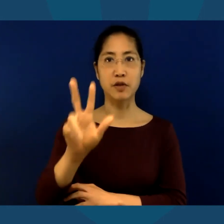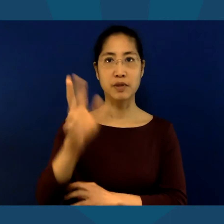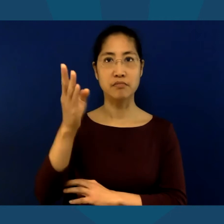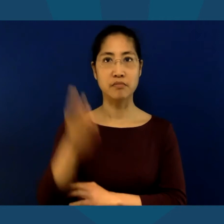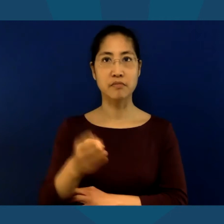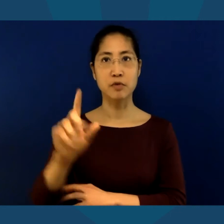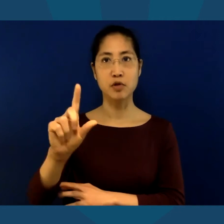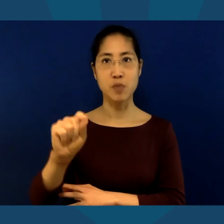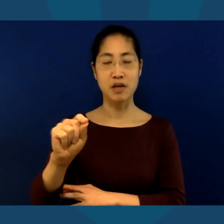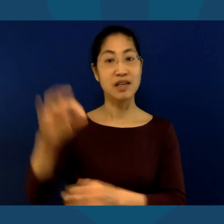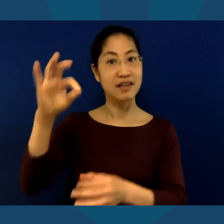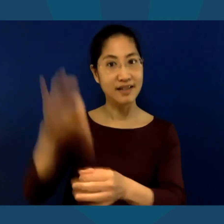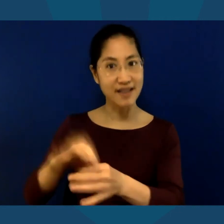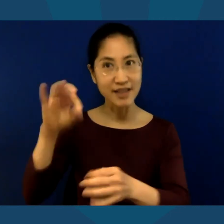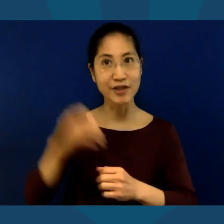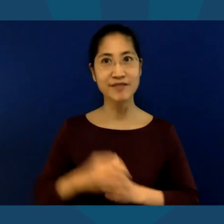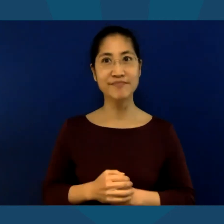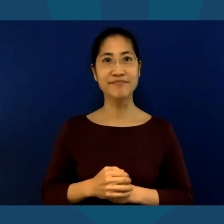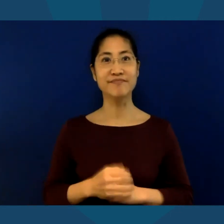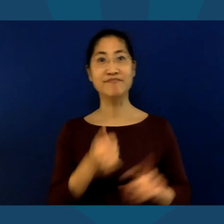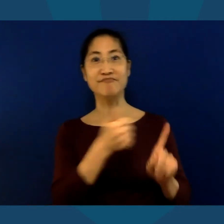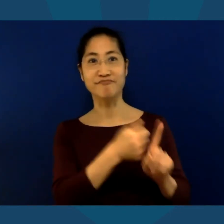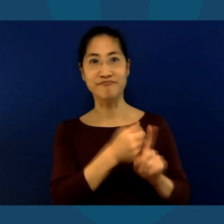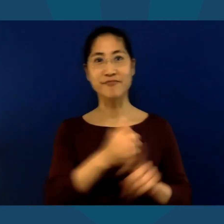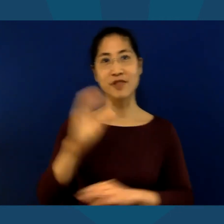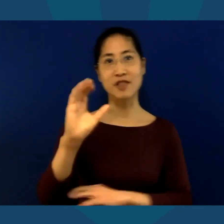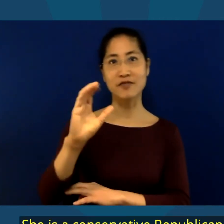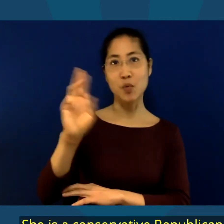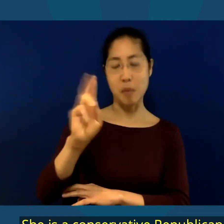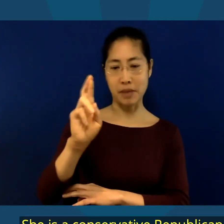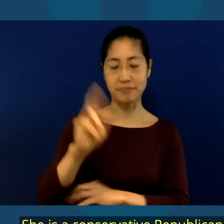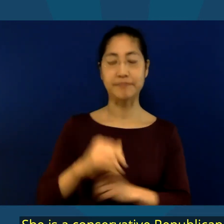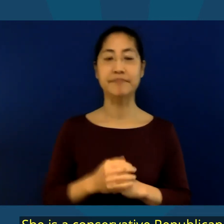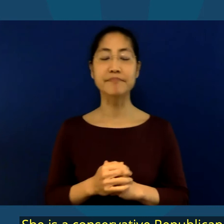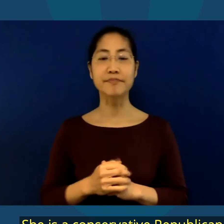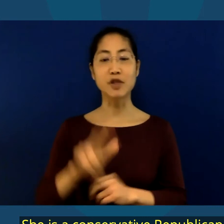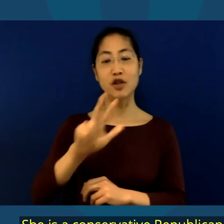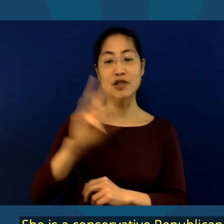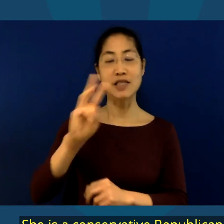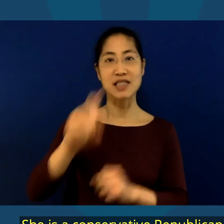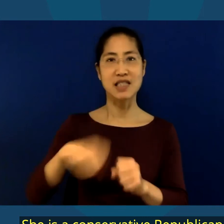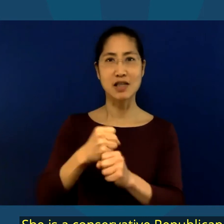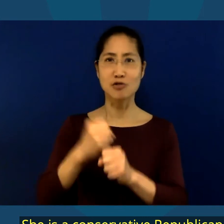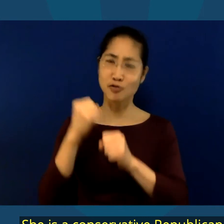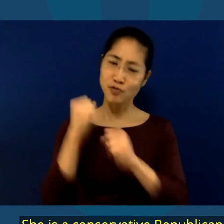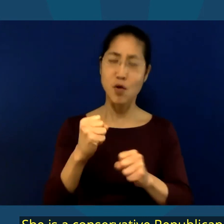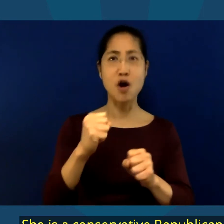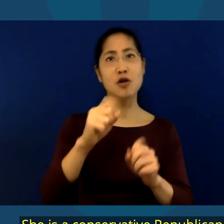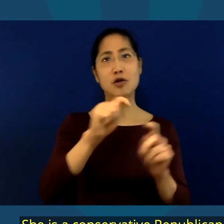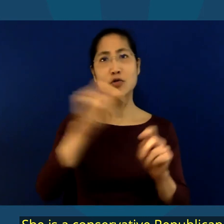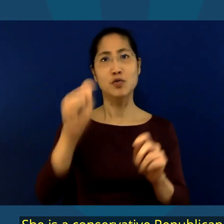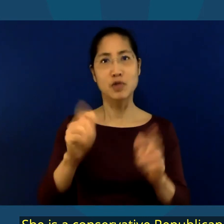November 3rd, 20 general election. She is a conservative Republican,